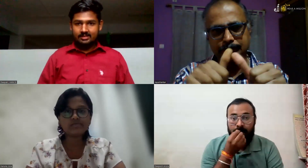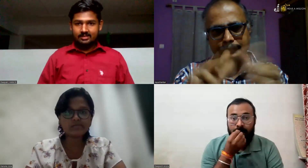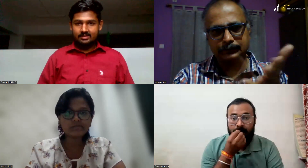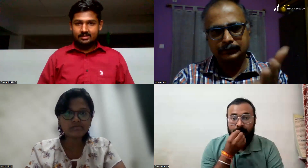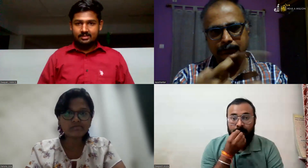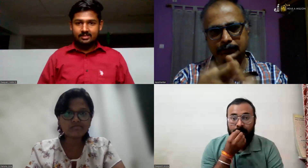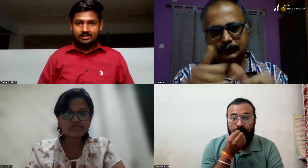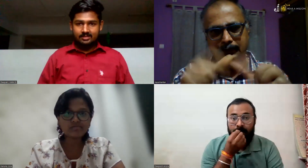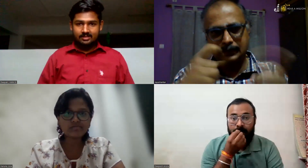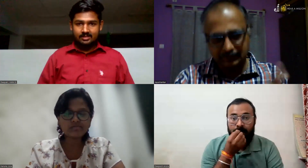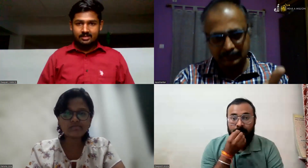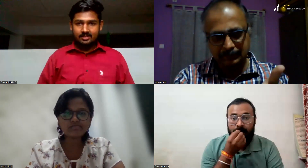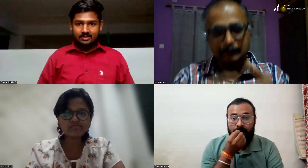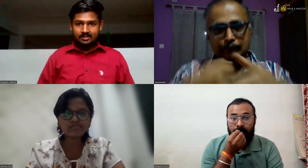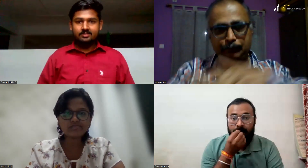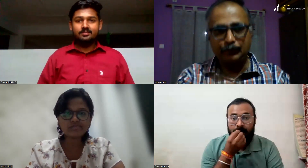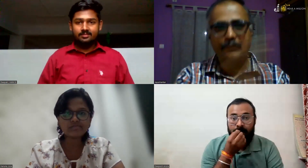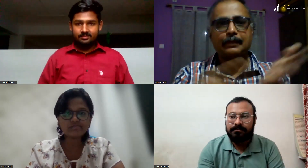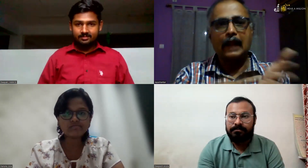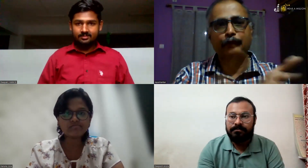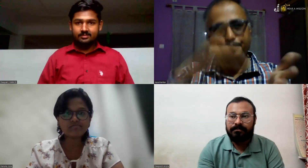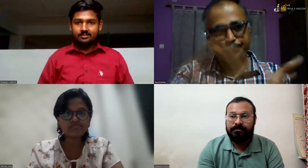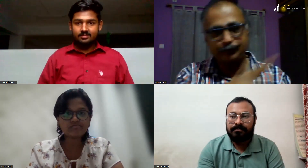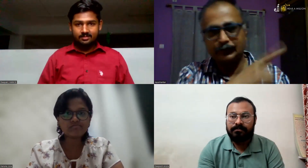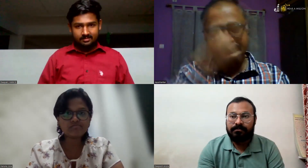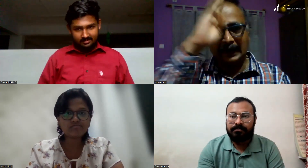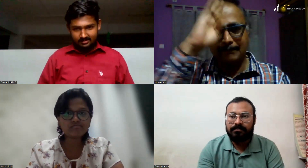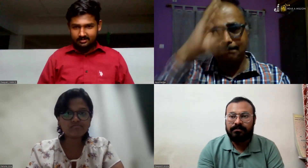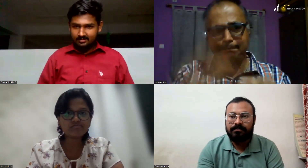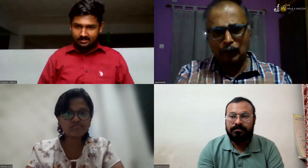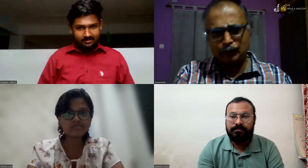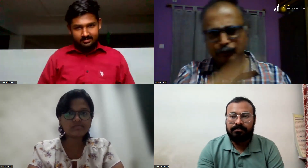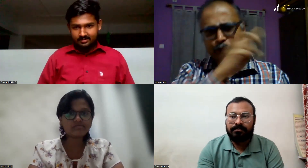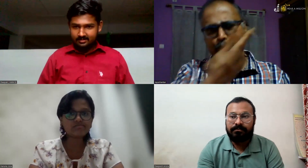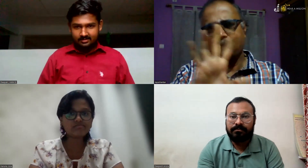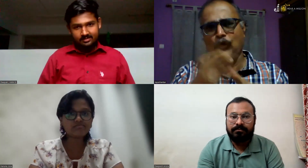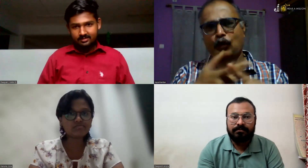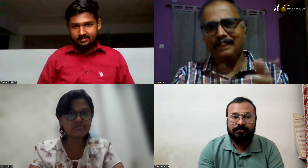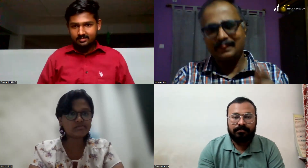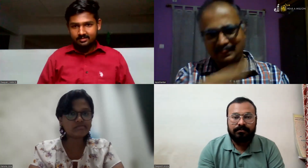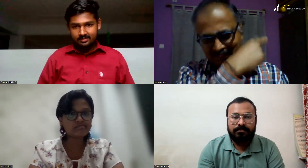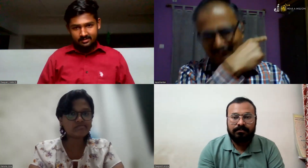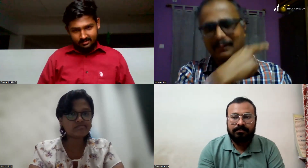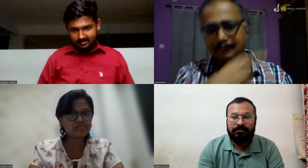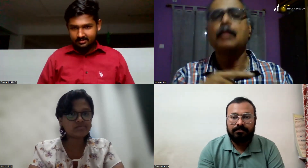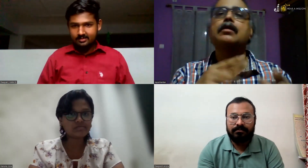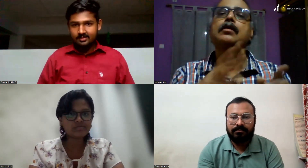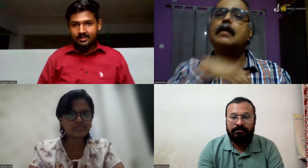up. So yeah, my name is Jayashankar, and